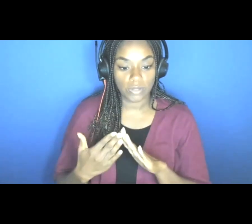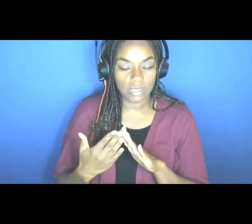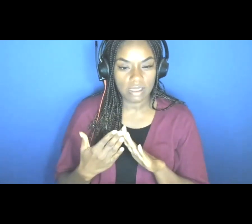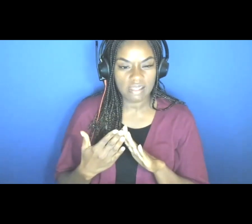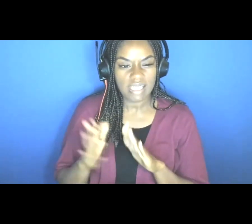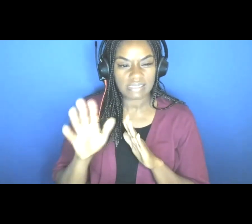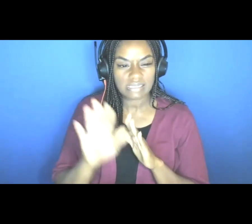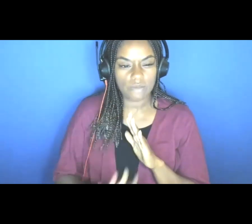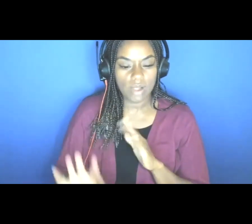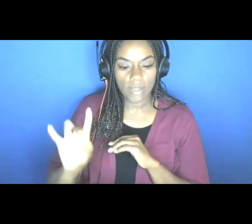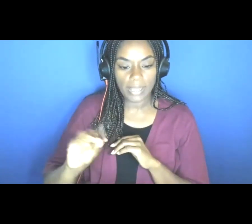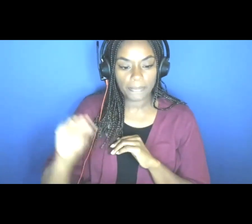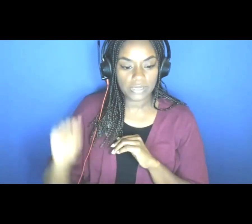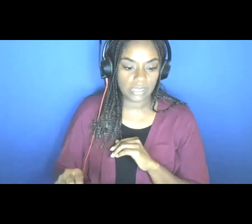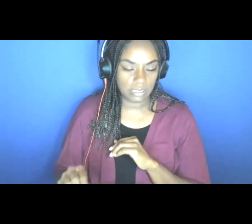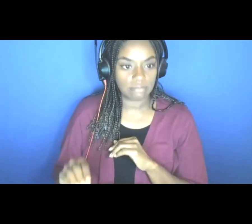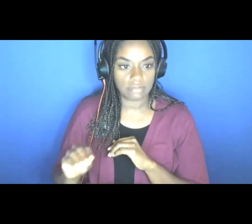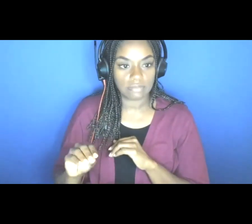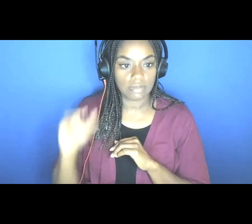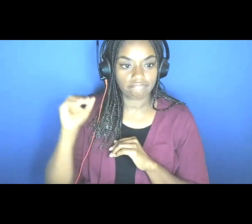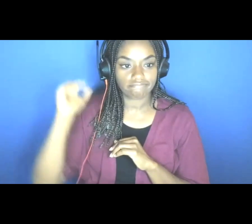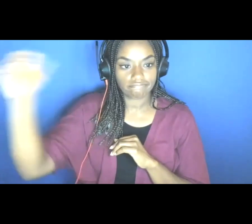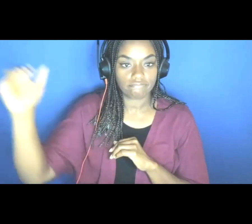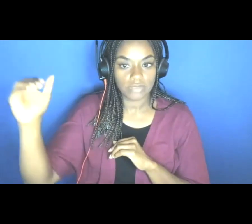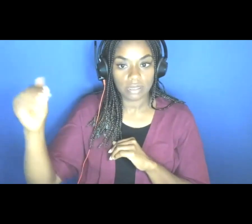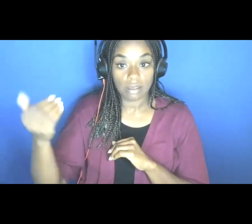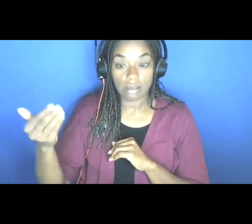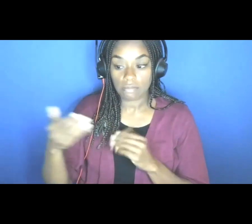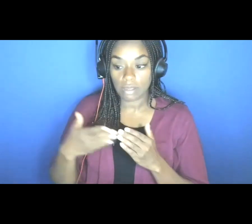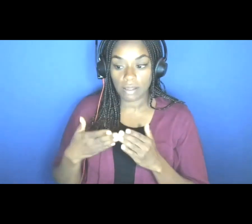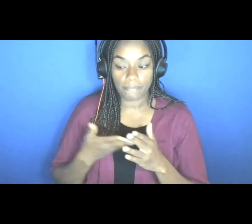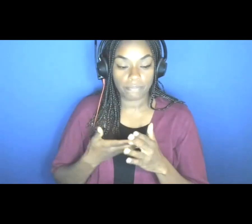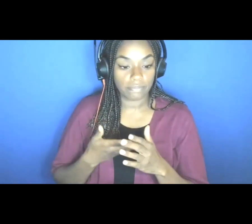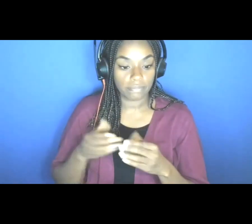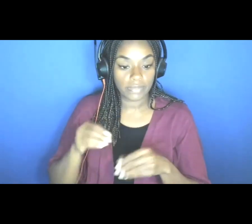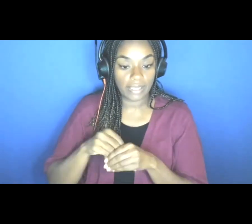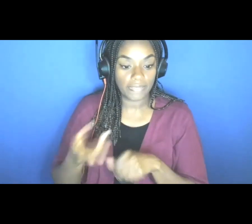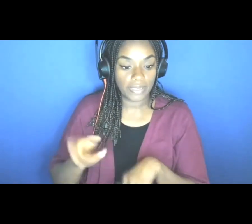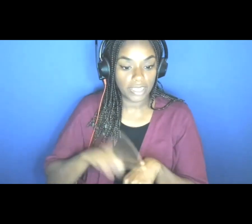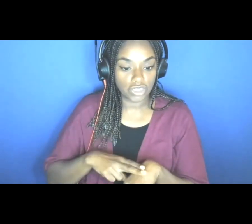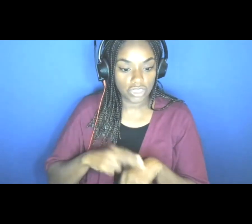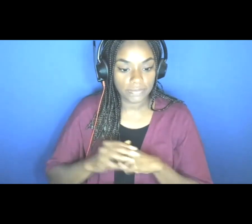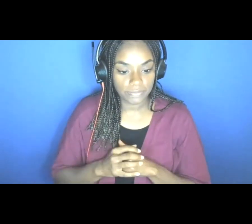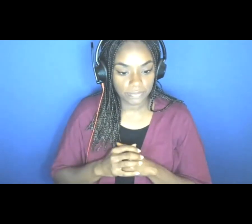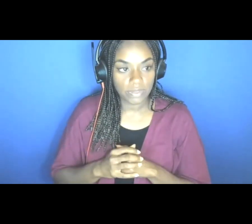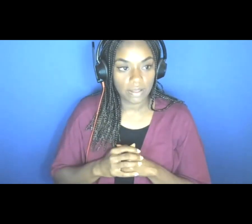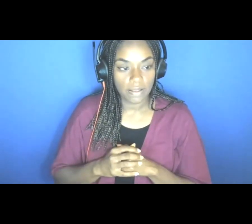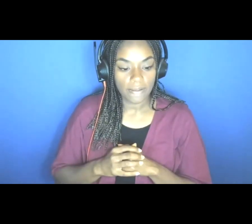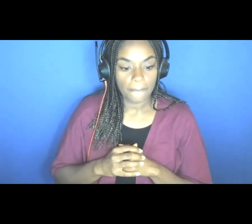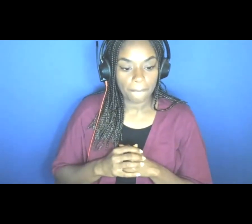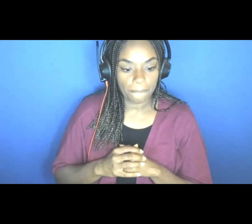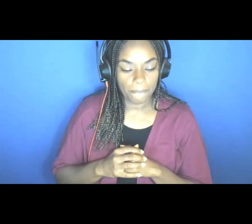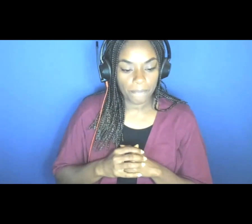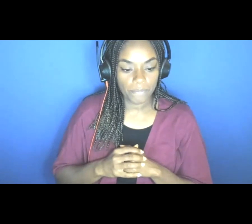a foundation upon which to strengthen initiatives to reduce barriers to healthcare and boost the services that